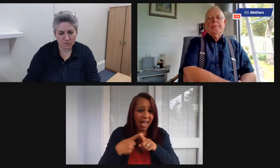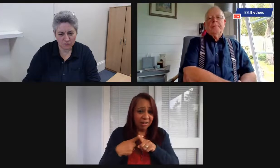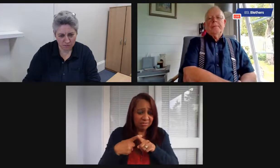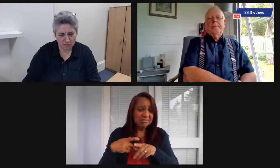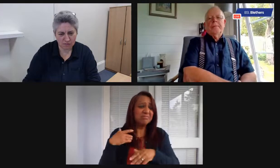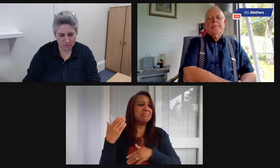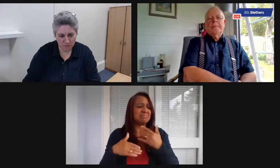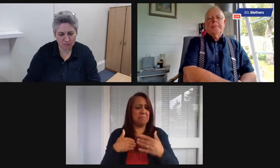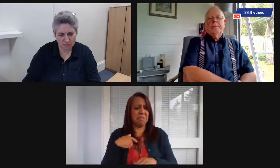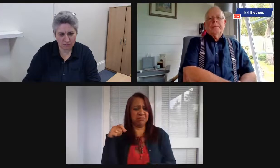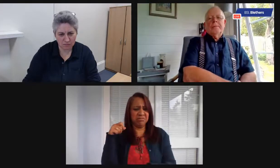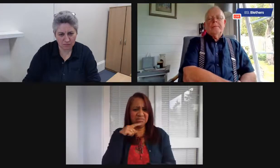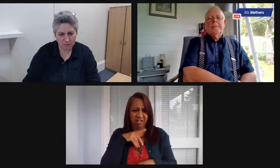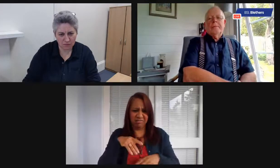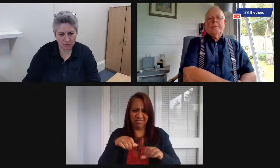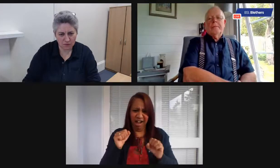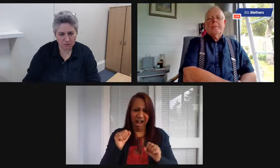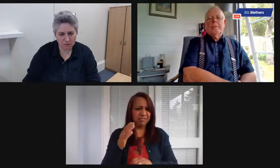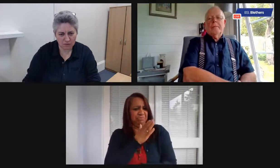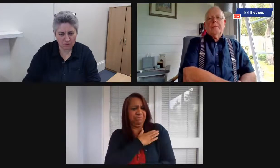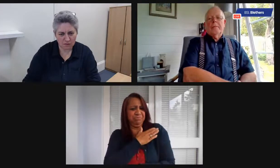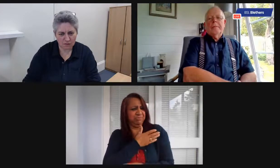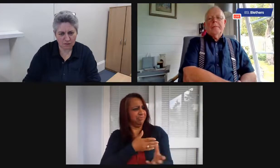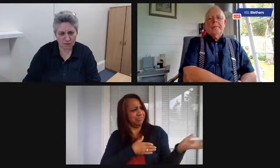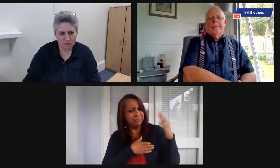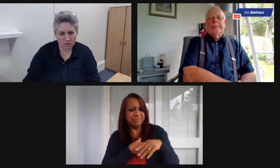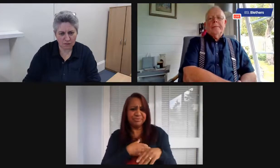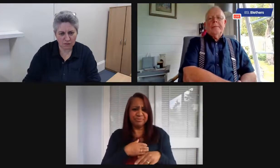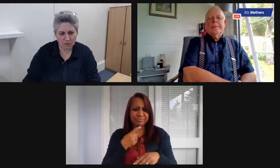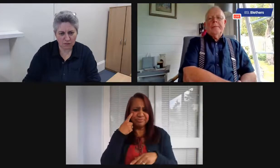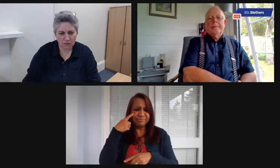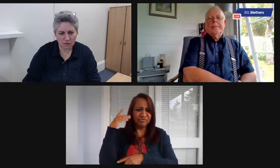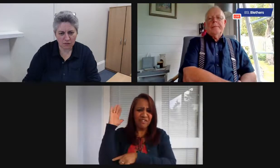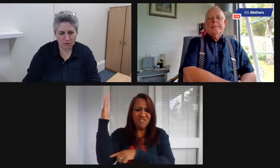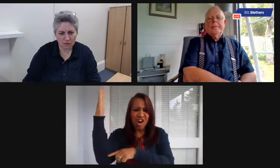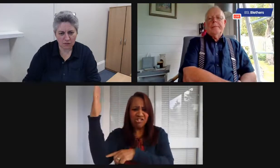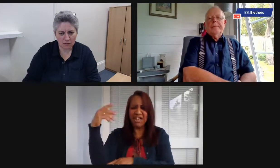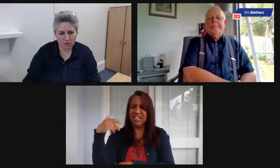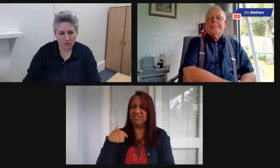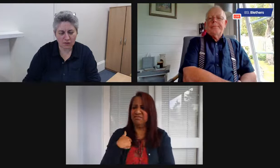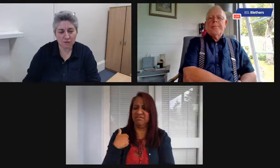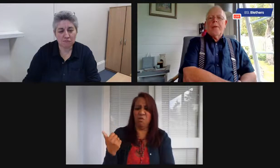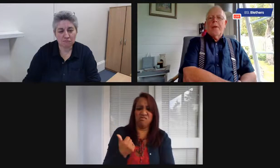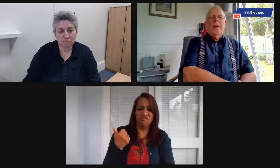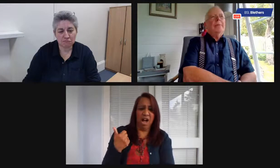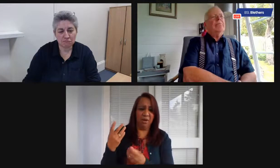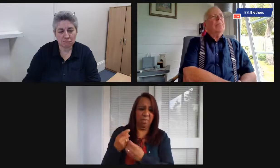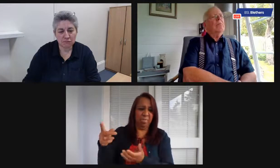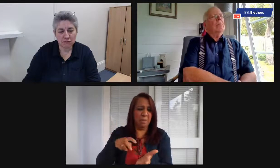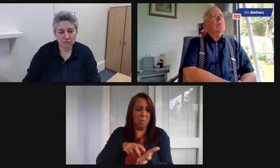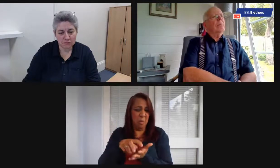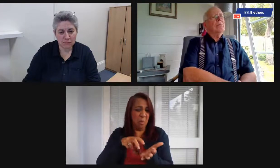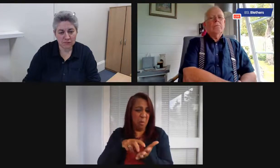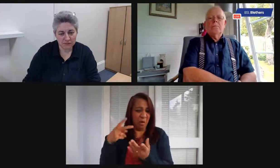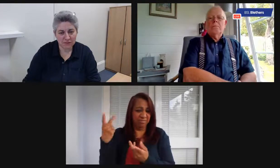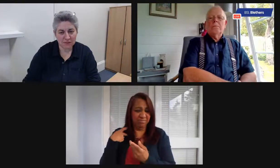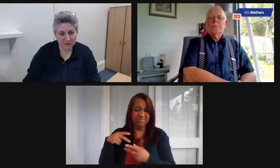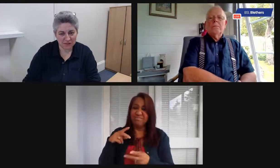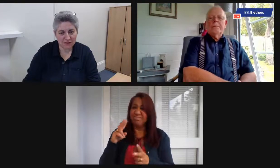on. And I moved as an adult to England. And then my son started asking me, do you want to go for a walk in the forest, Mum, in